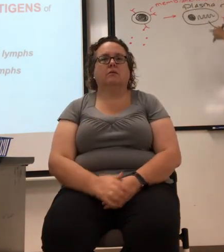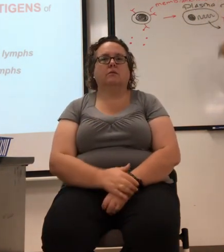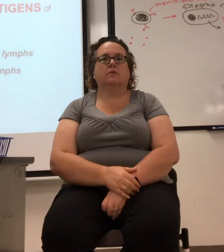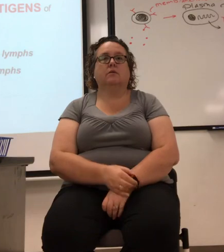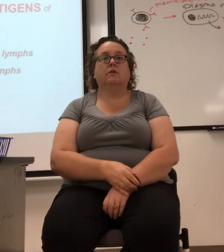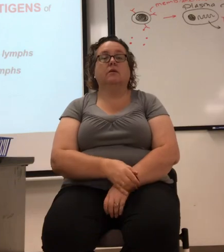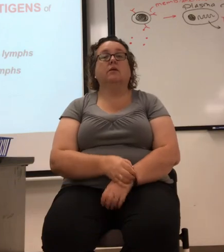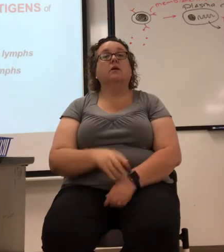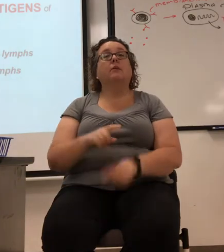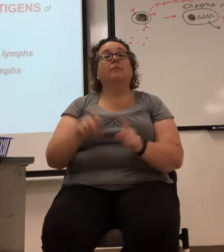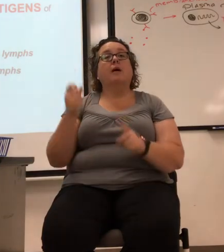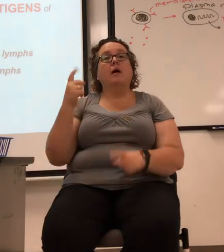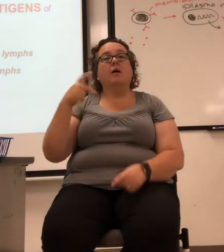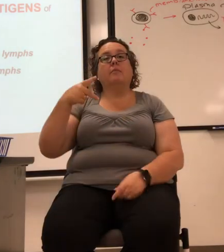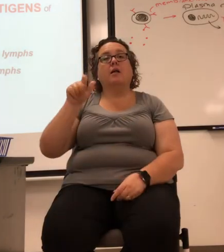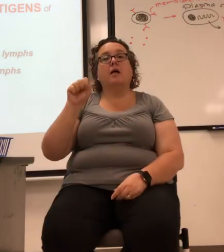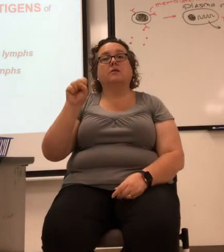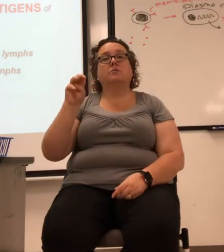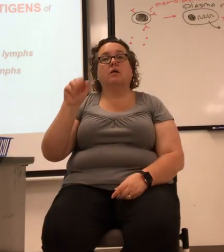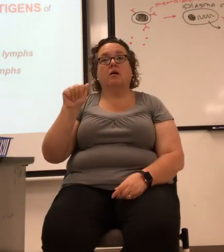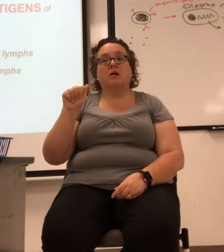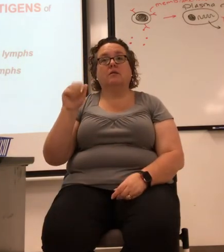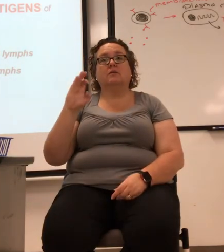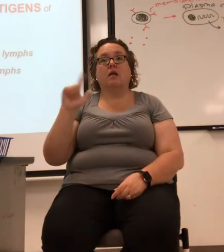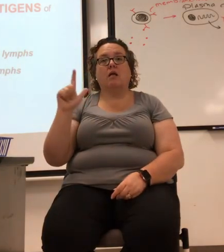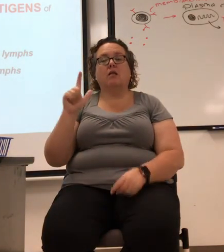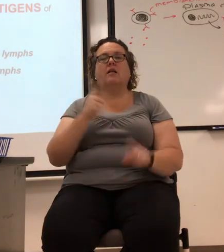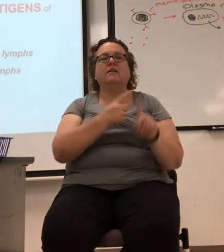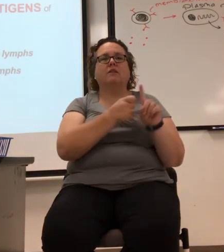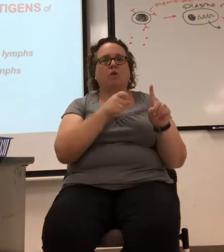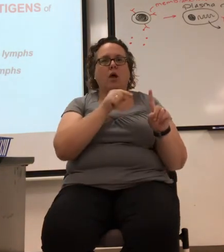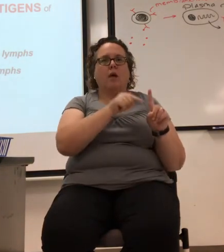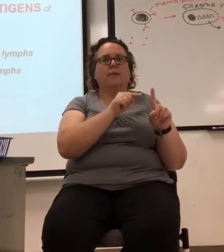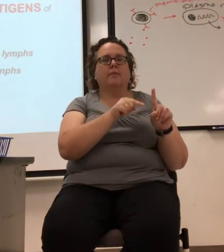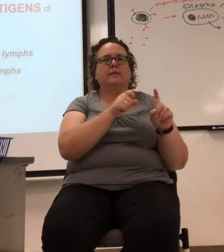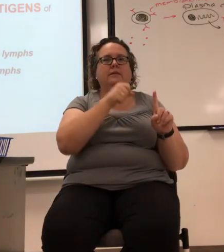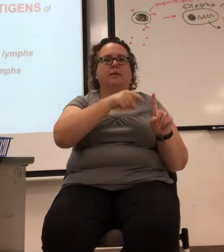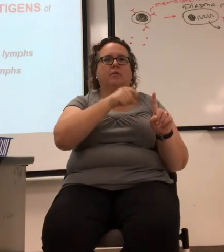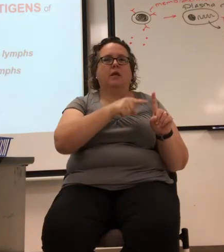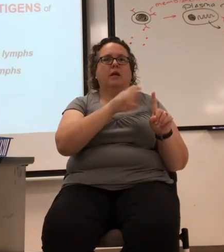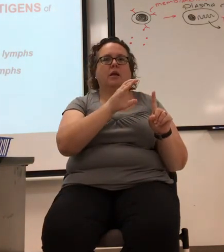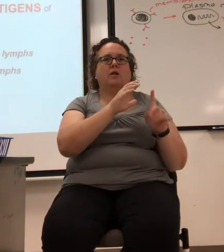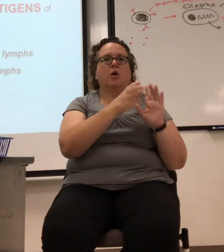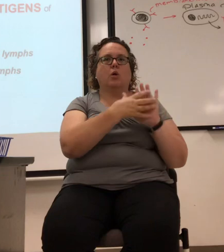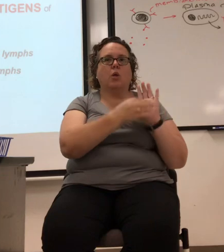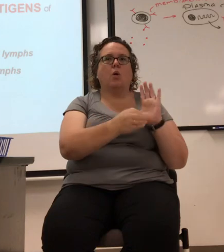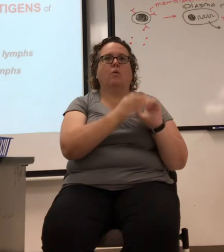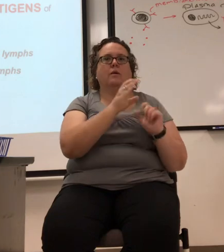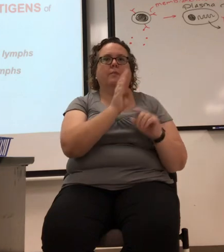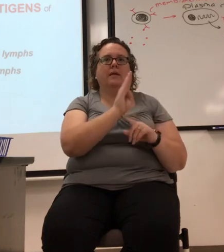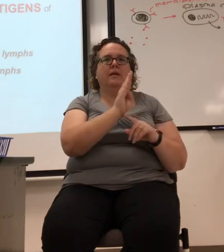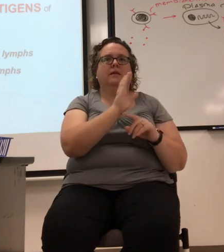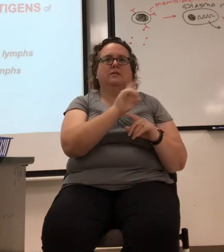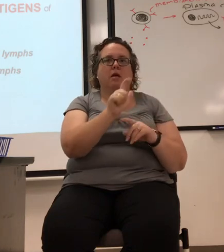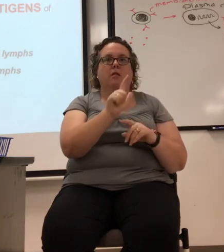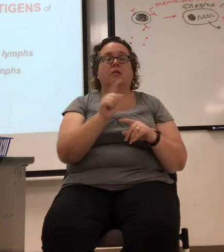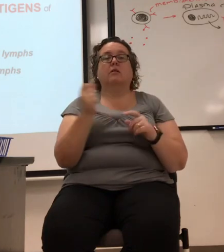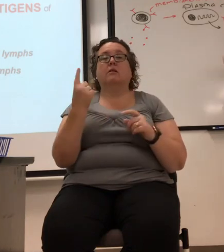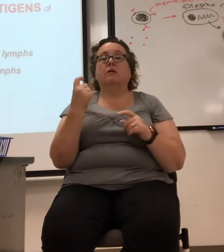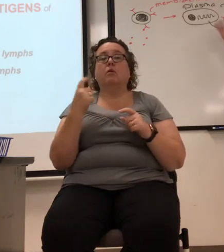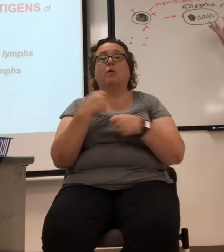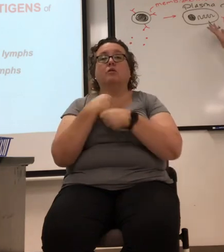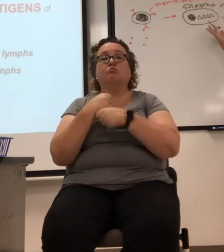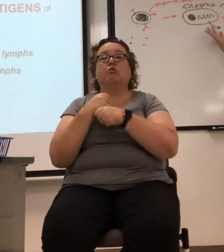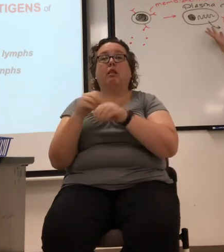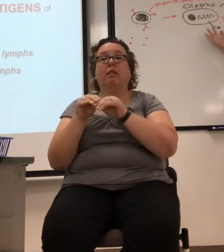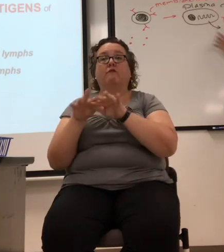derived from the stimulated clone B cell. Now, of course, when you proliferate,